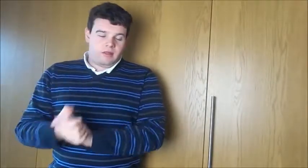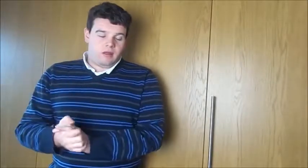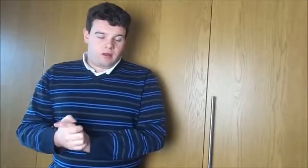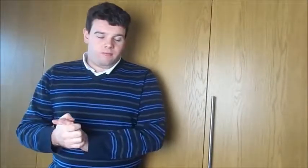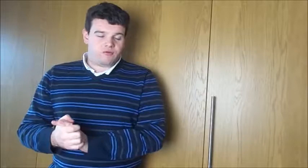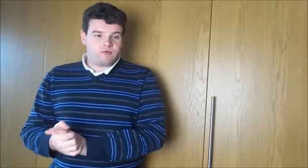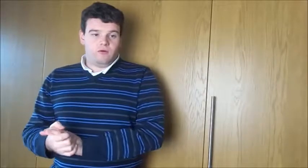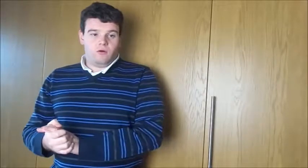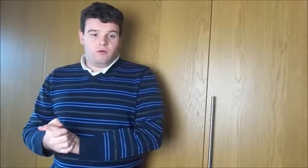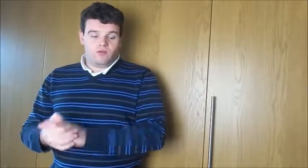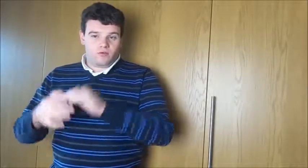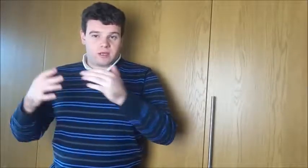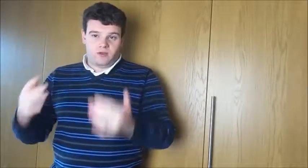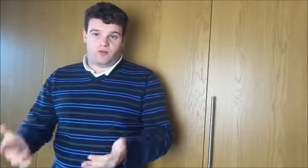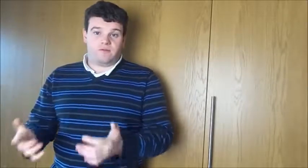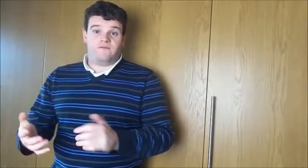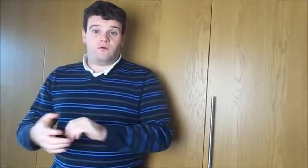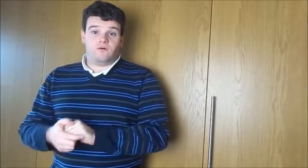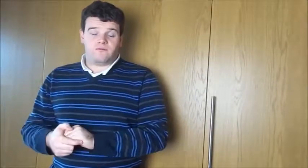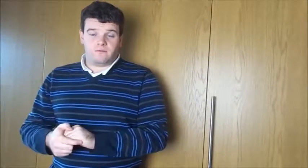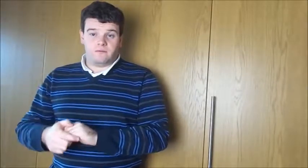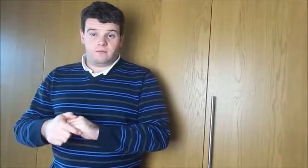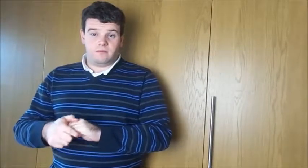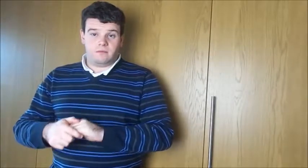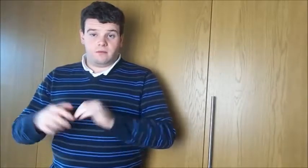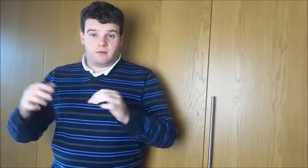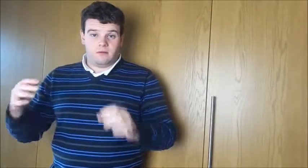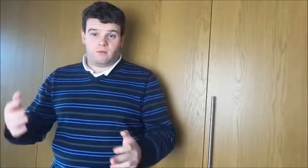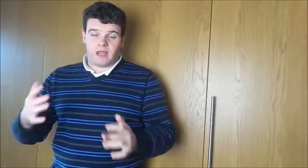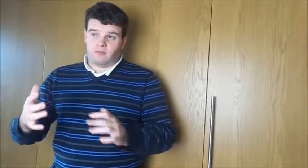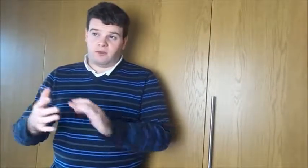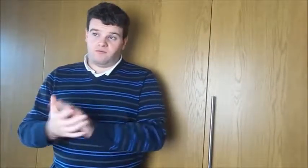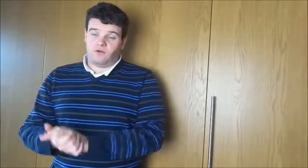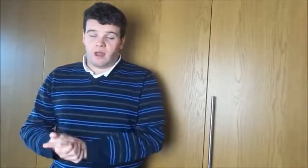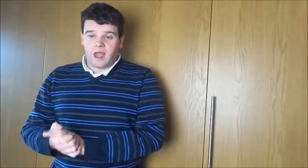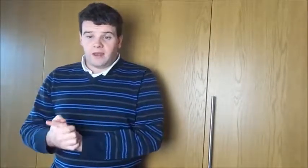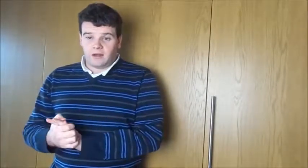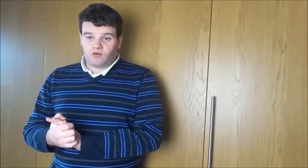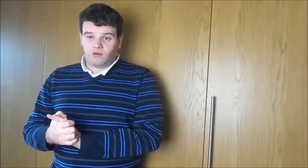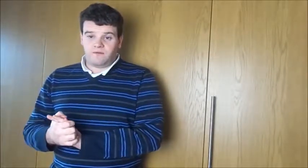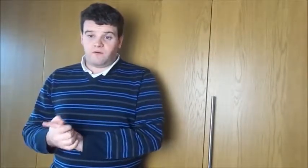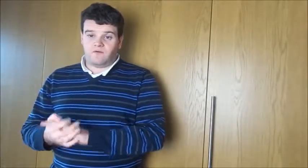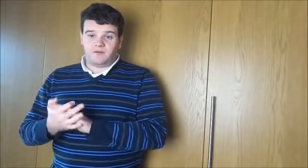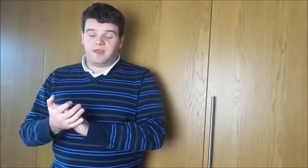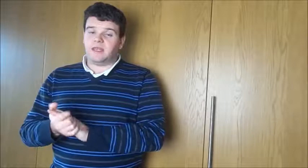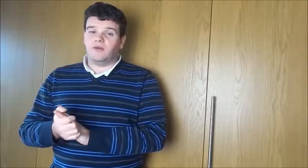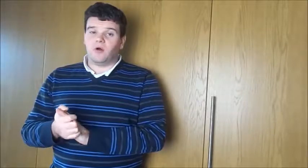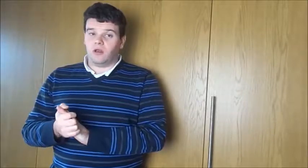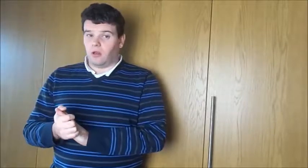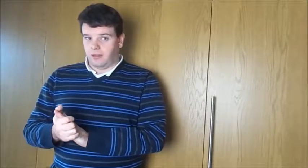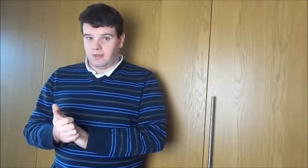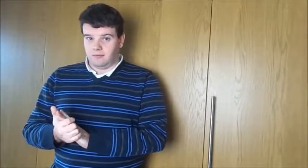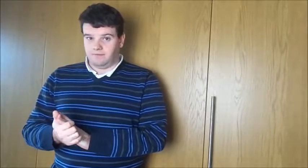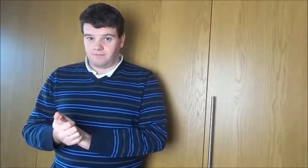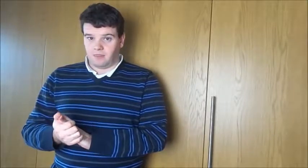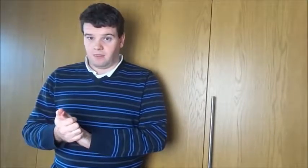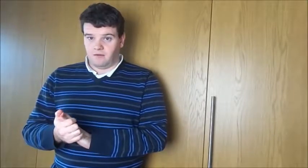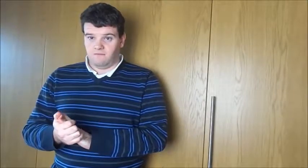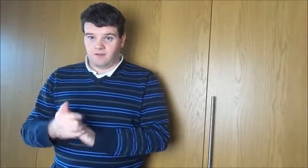her brother-in-law, King George IV, came onto the throne. Now, George IV did not like